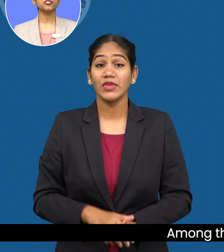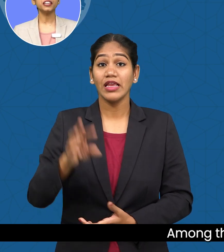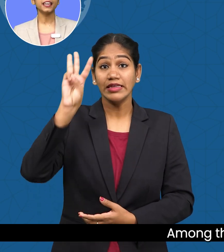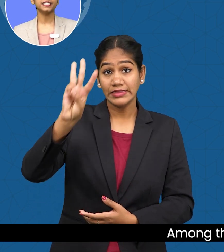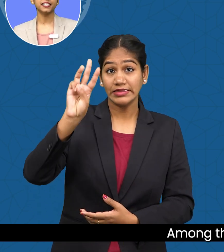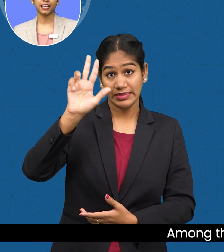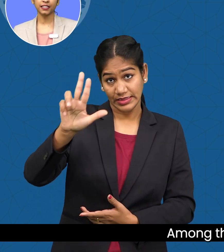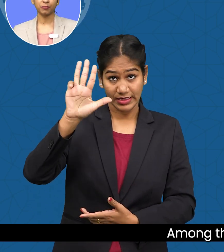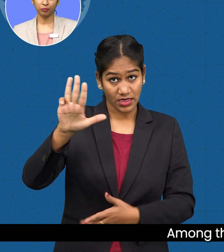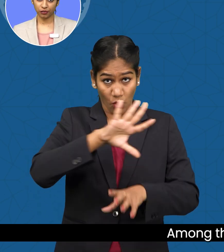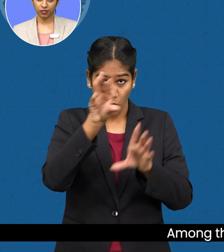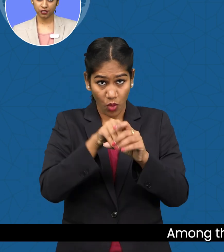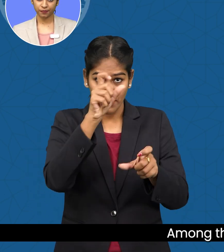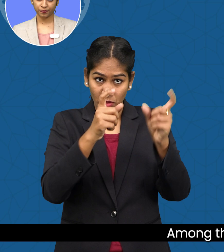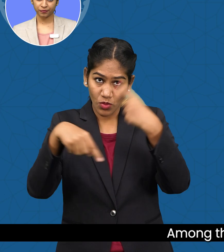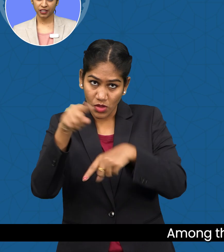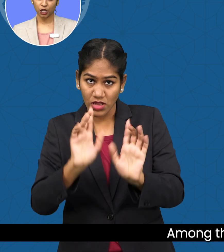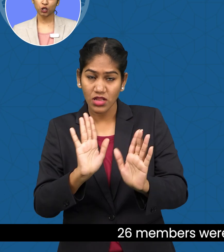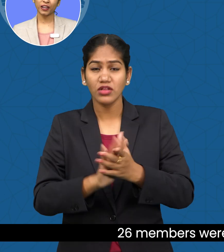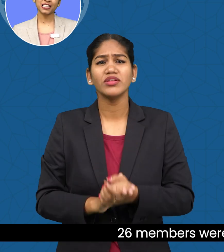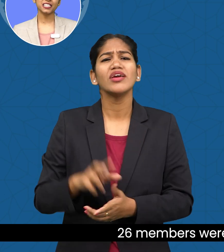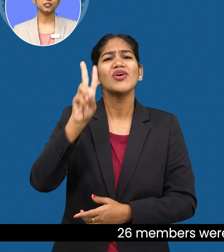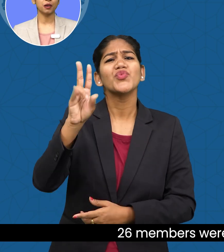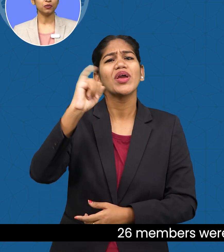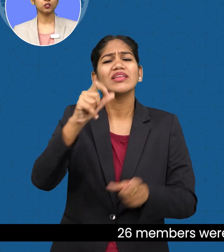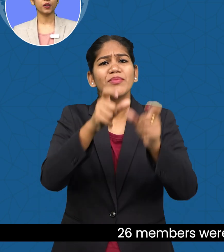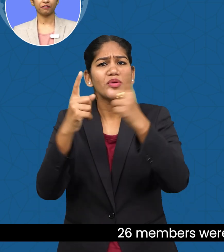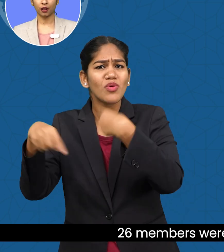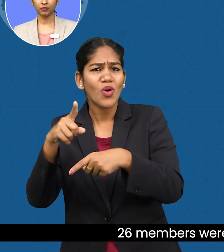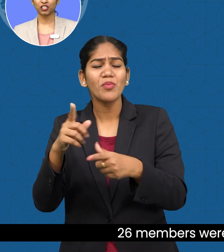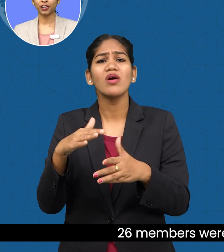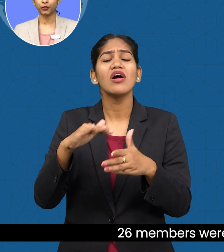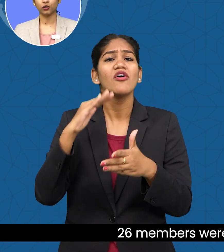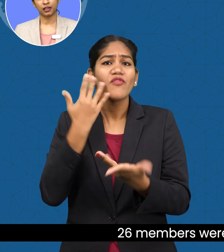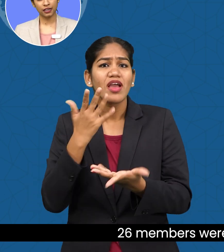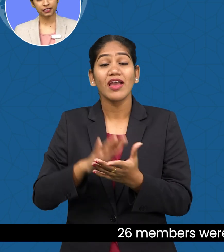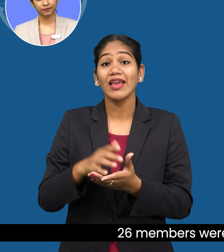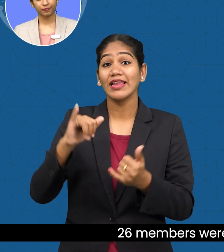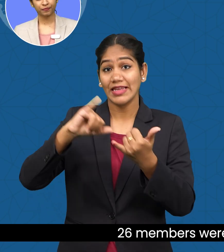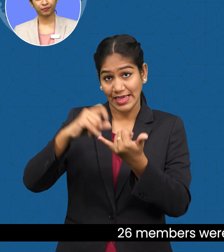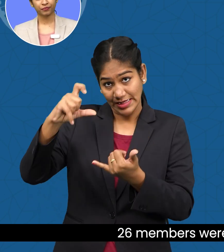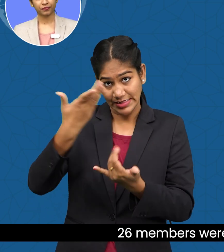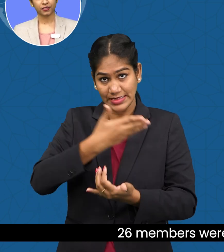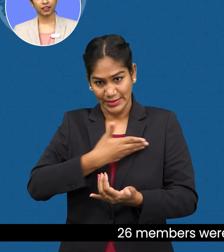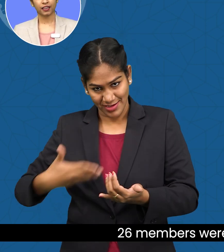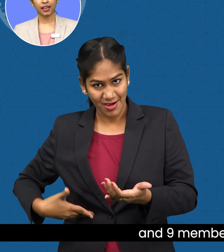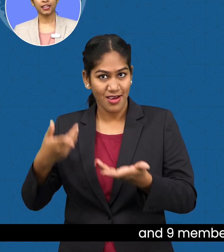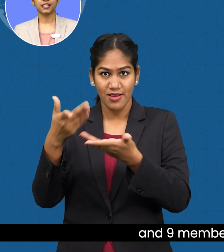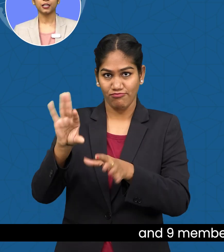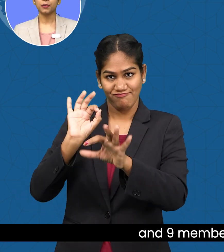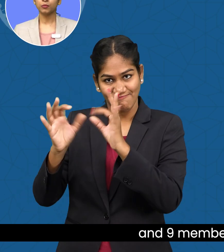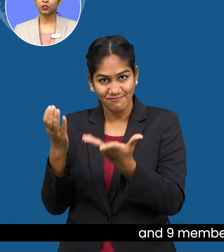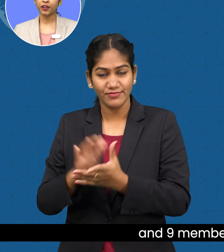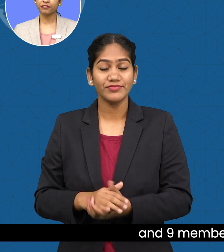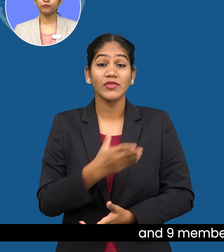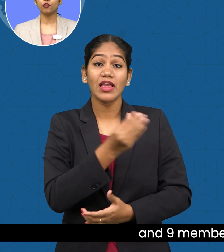Among the 389 members, 26 members were from scheduled castes and